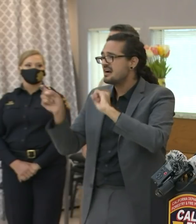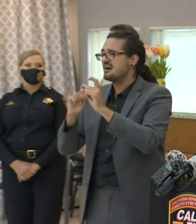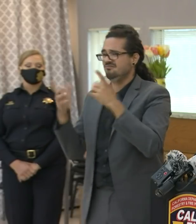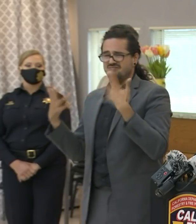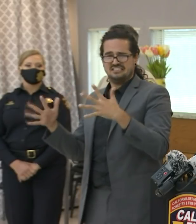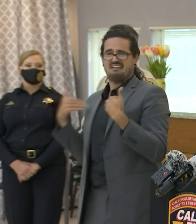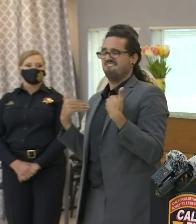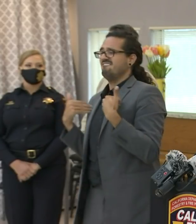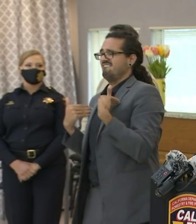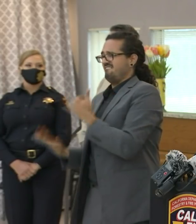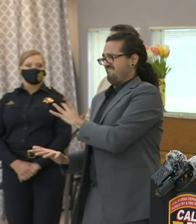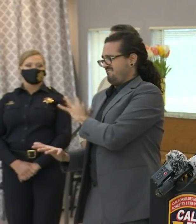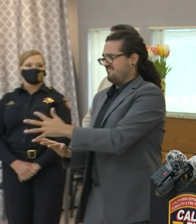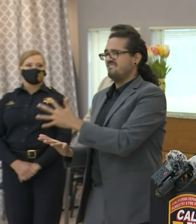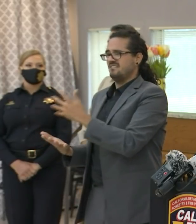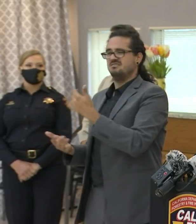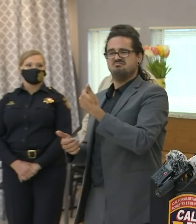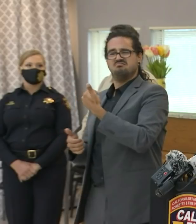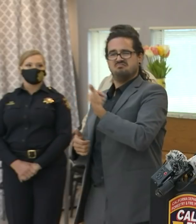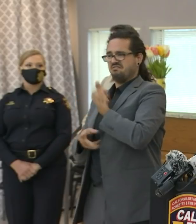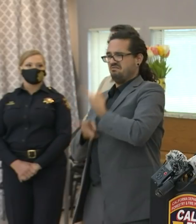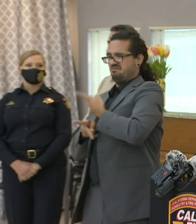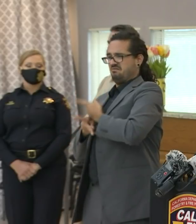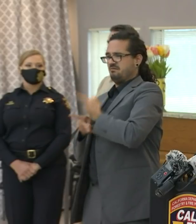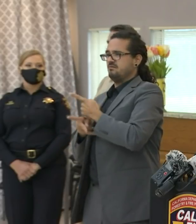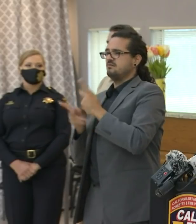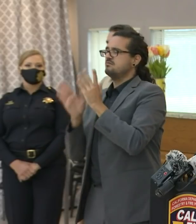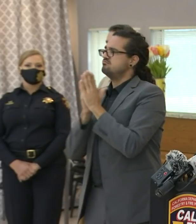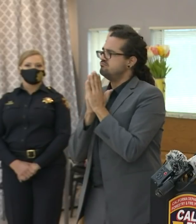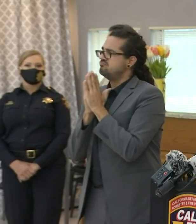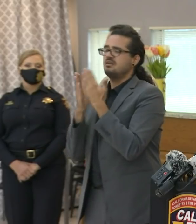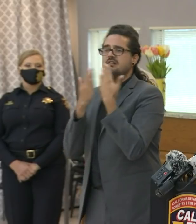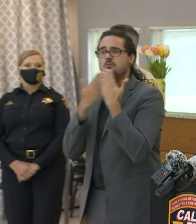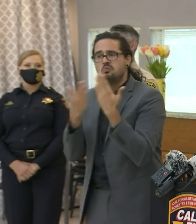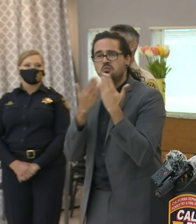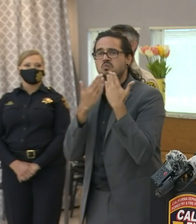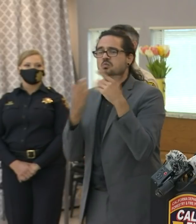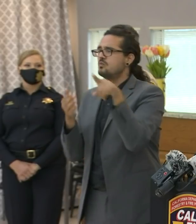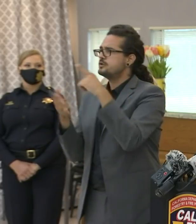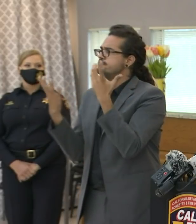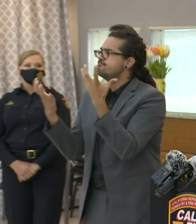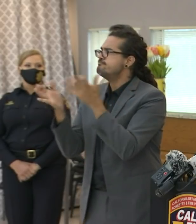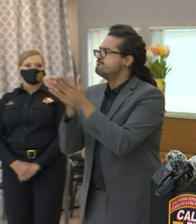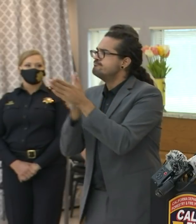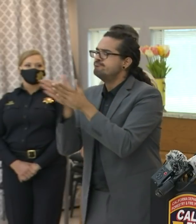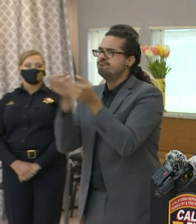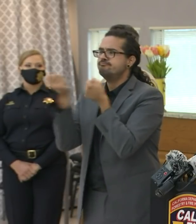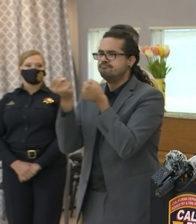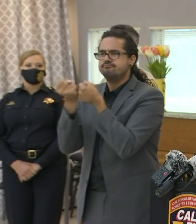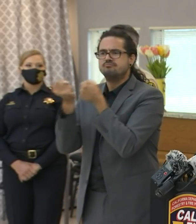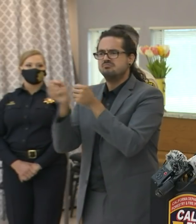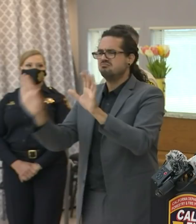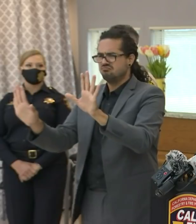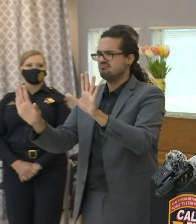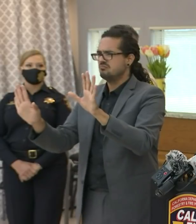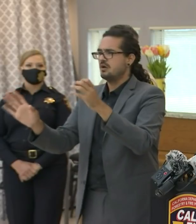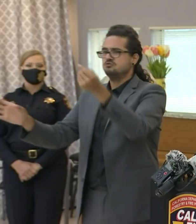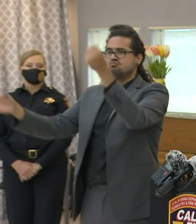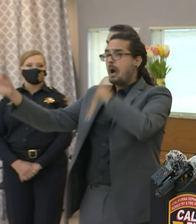logistical operations. We really appreciate the support we see from the community, but please, dropping off donations right now